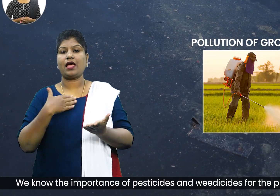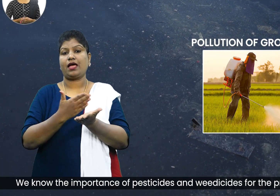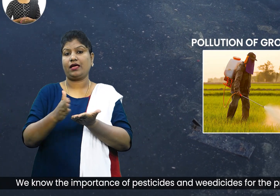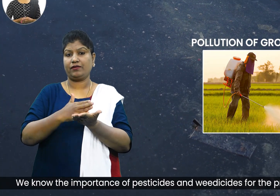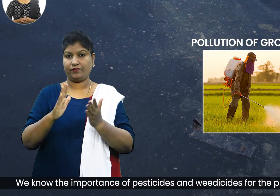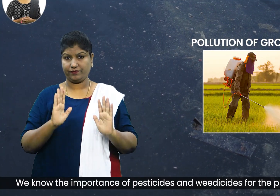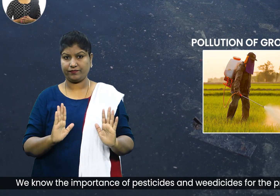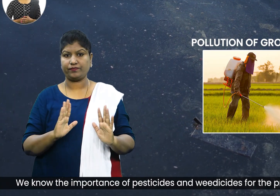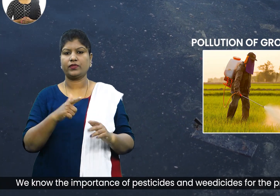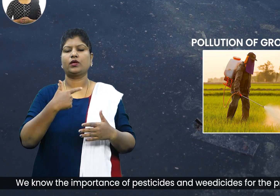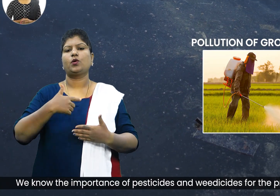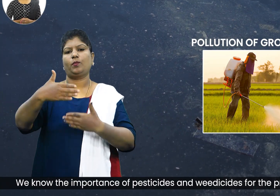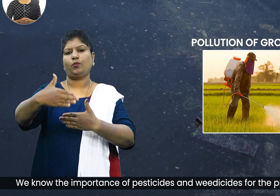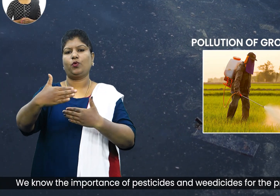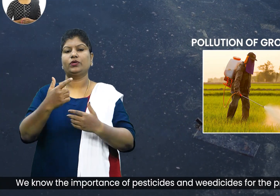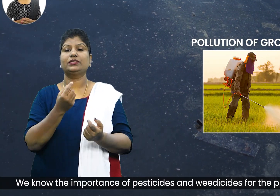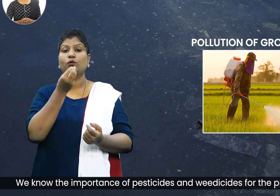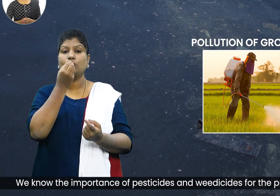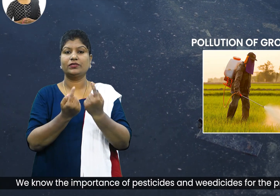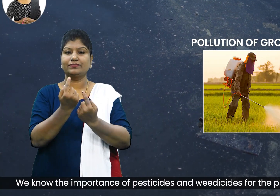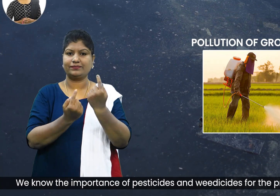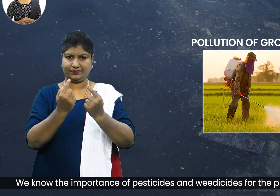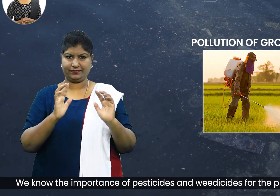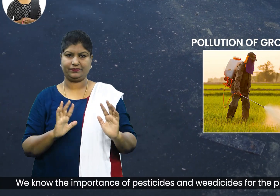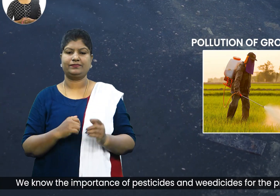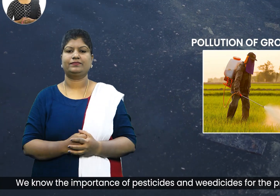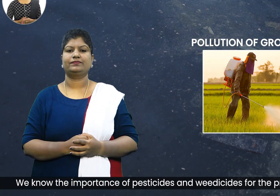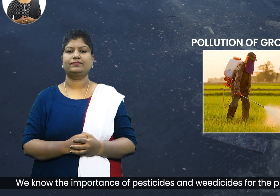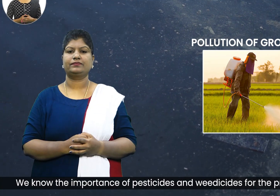for the protection of crops.